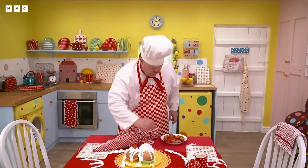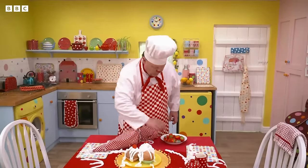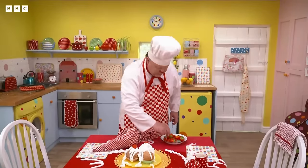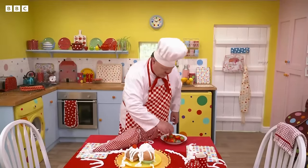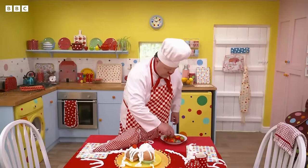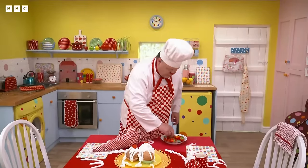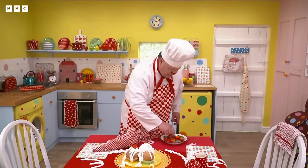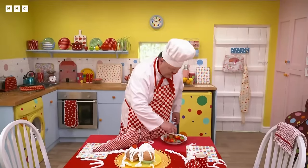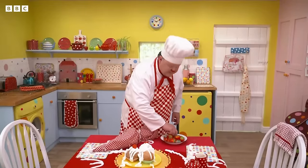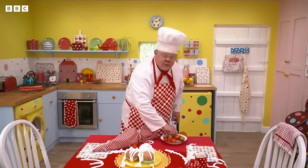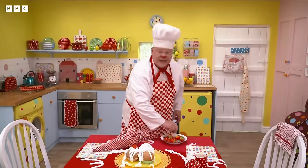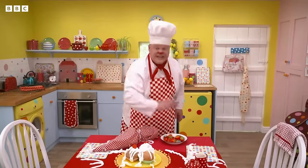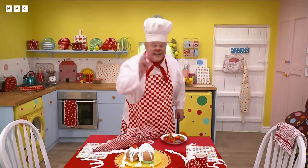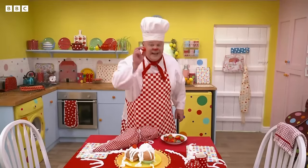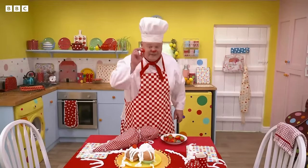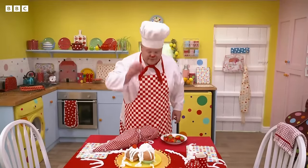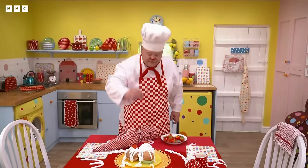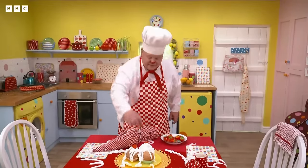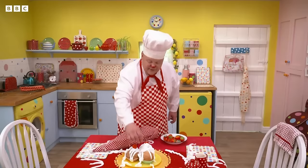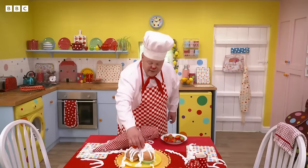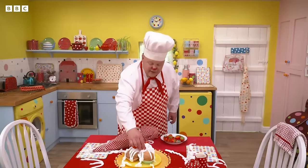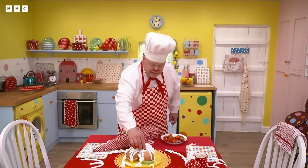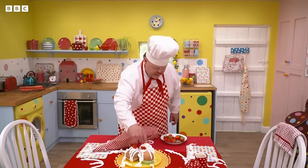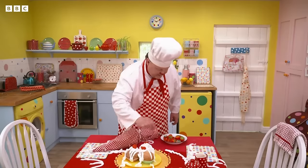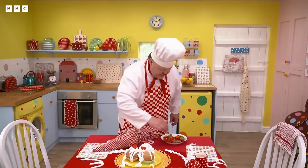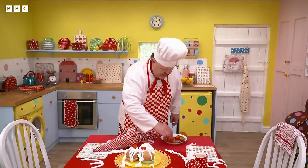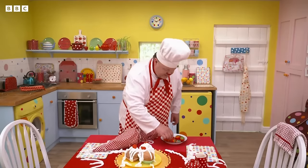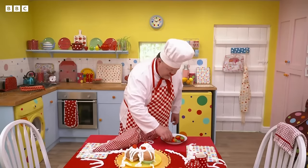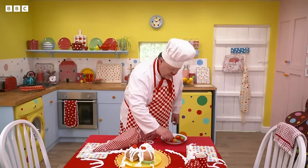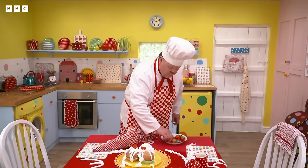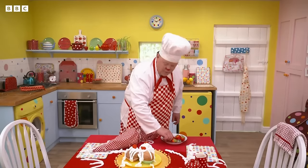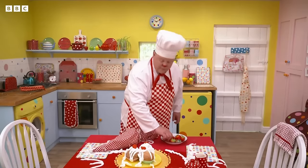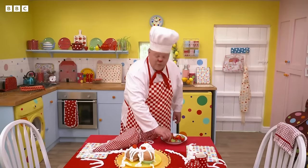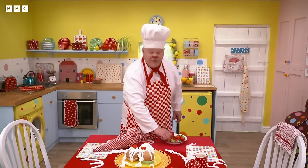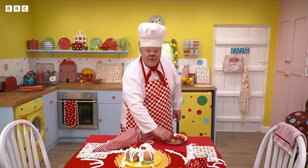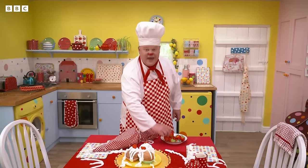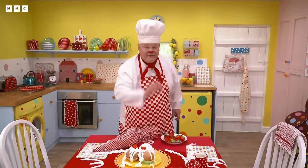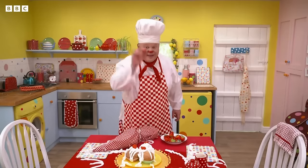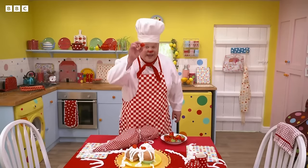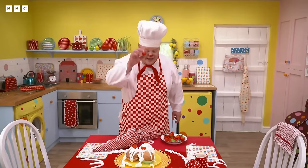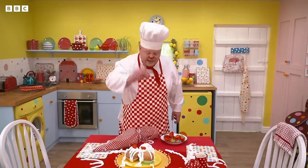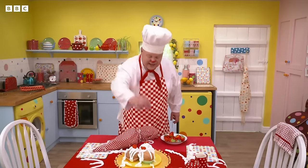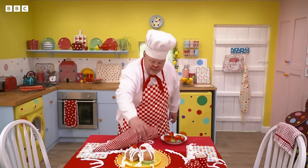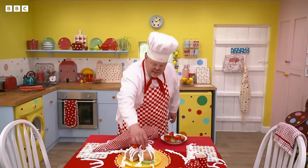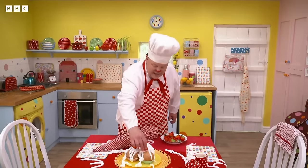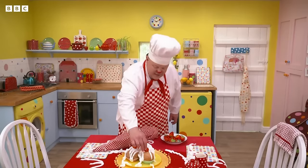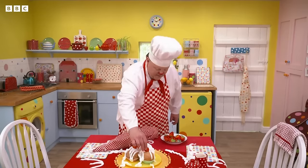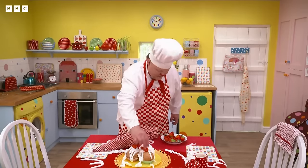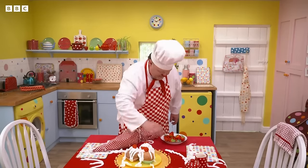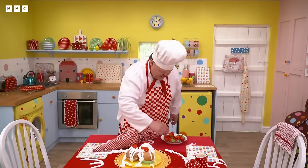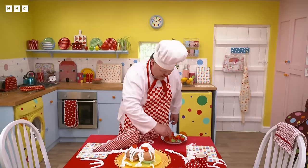Oh, these strawberries look delicious. That's it. One more there, I think. Oh,